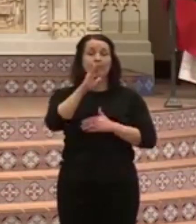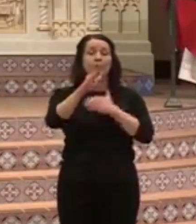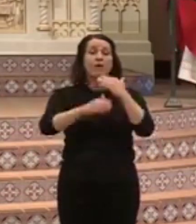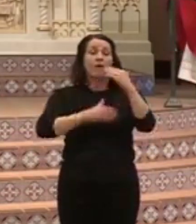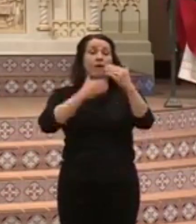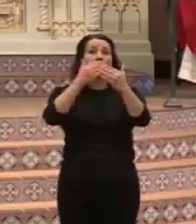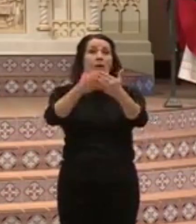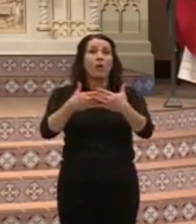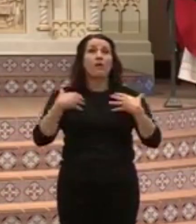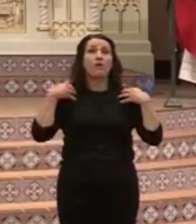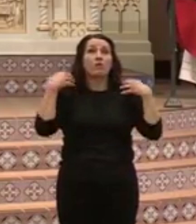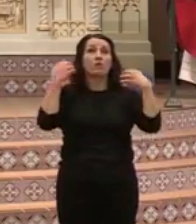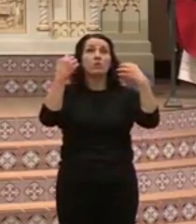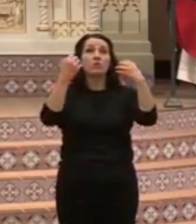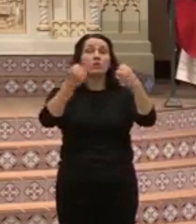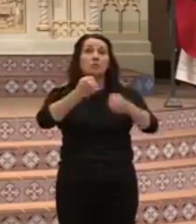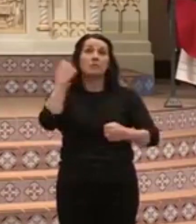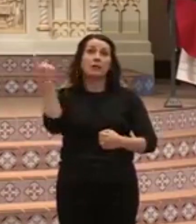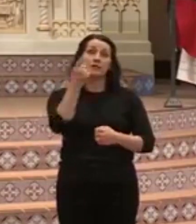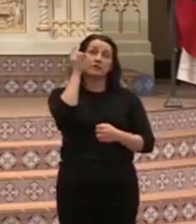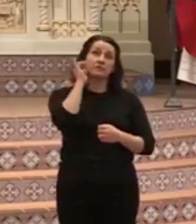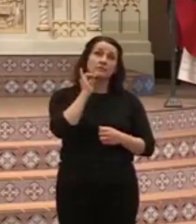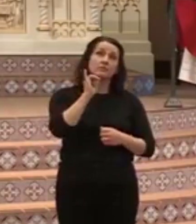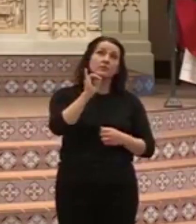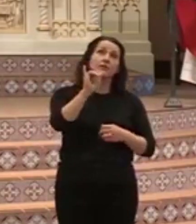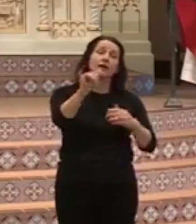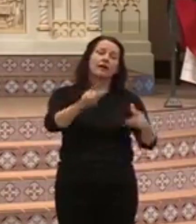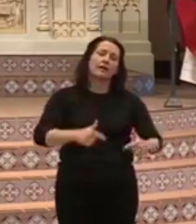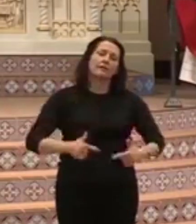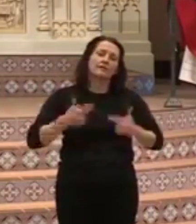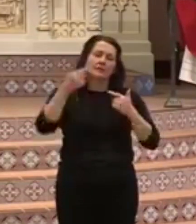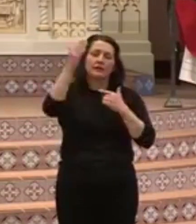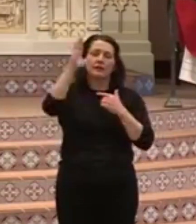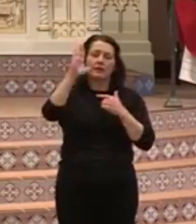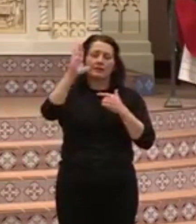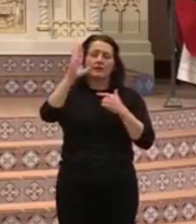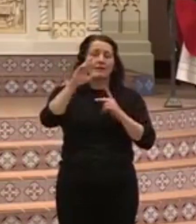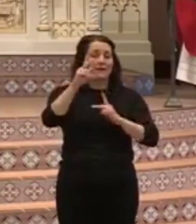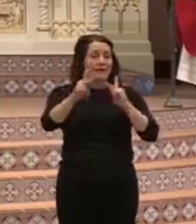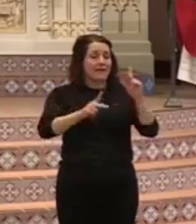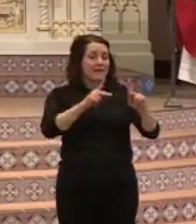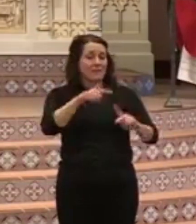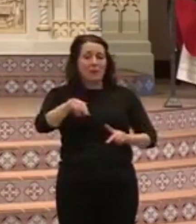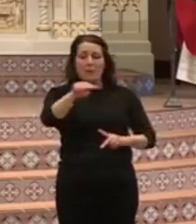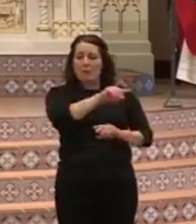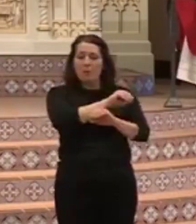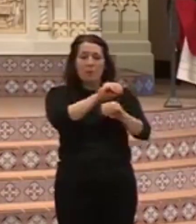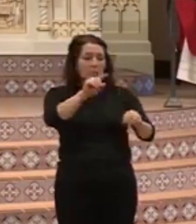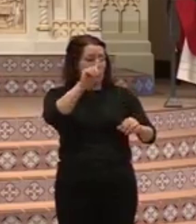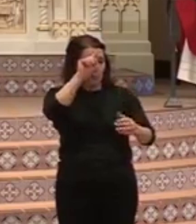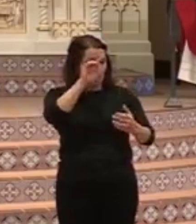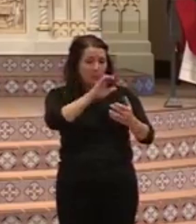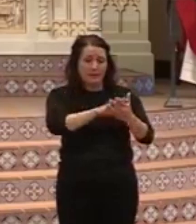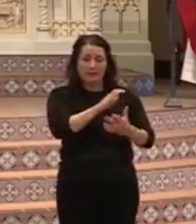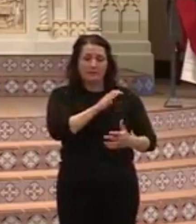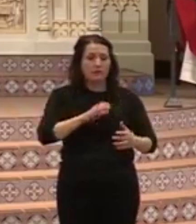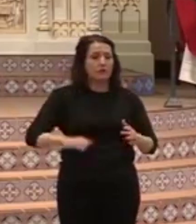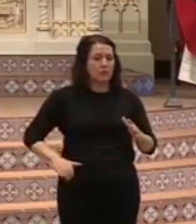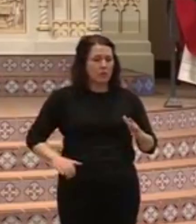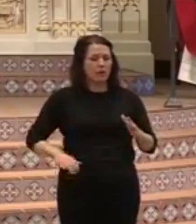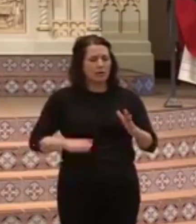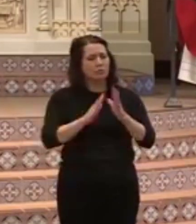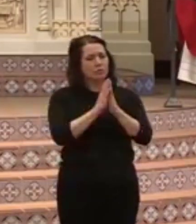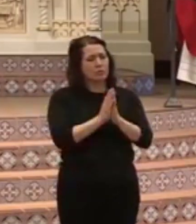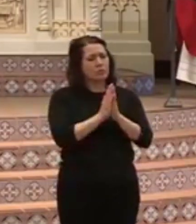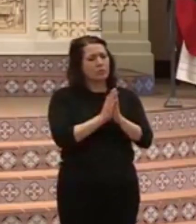Almighty ever-living God, grant to those who do not confess Christ that by walking before you with